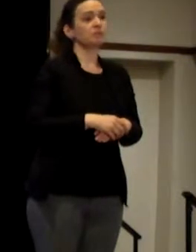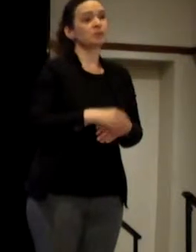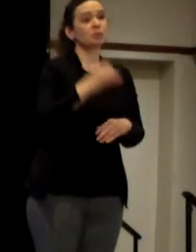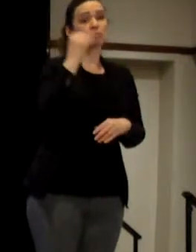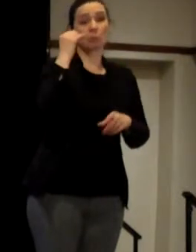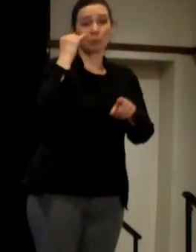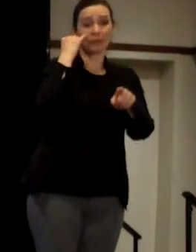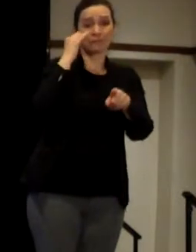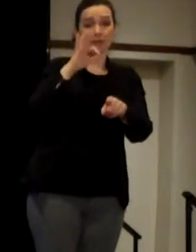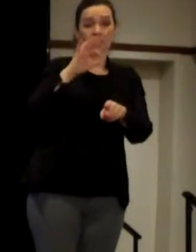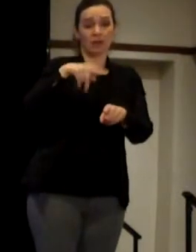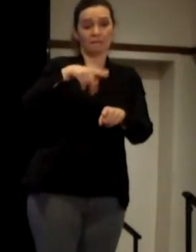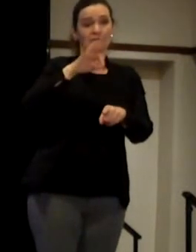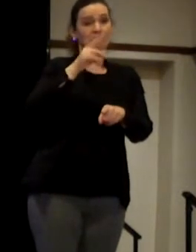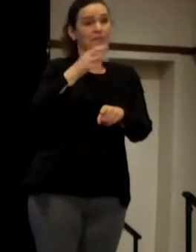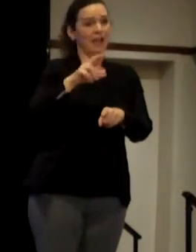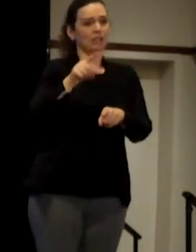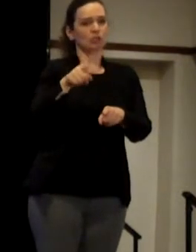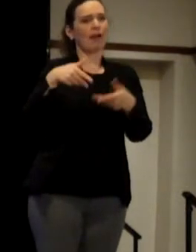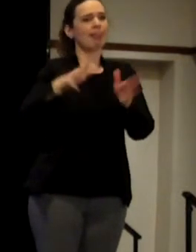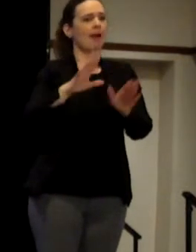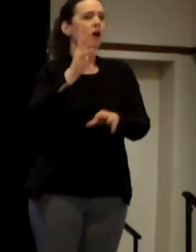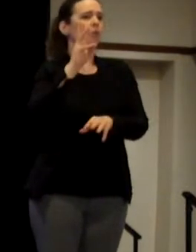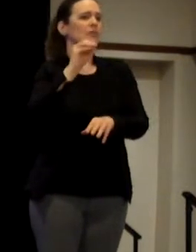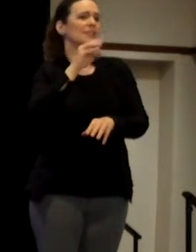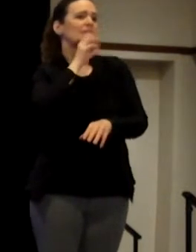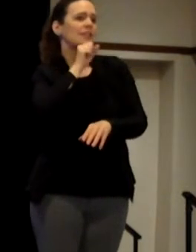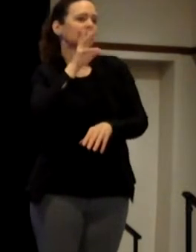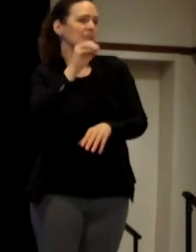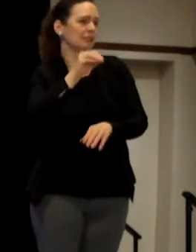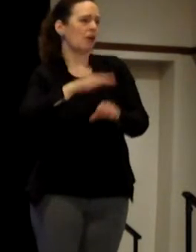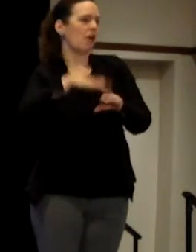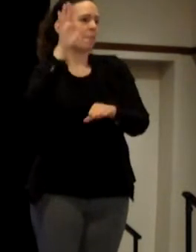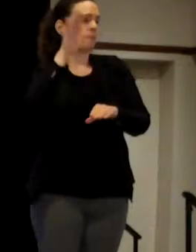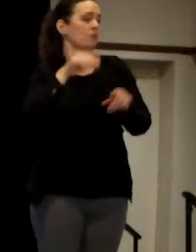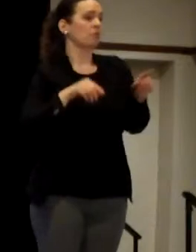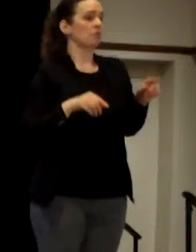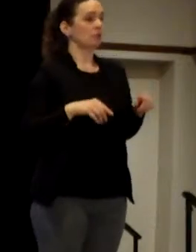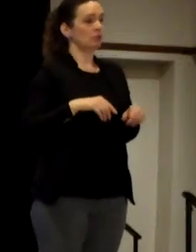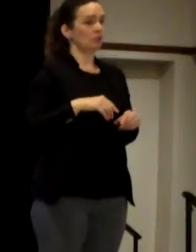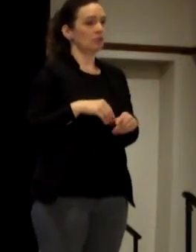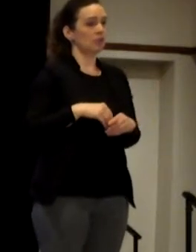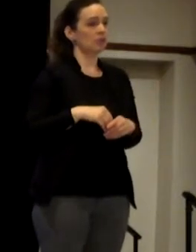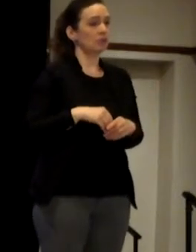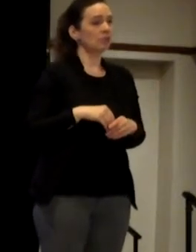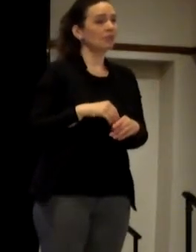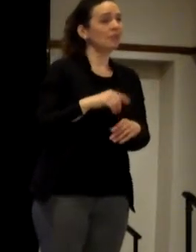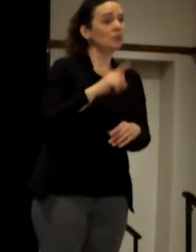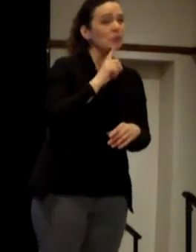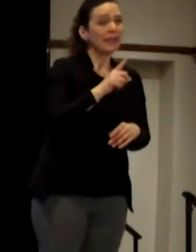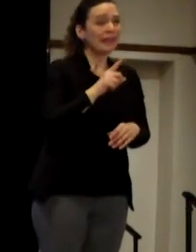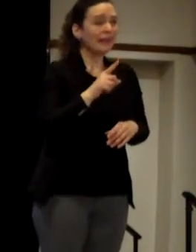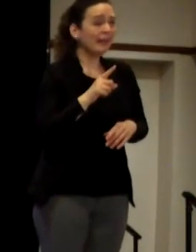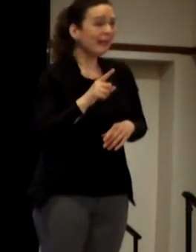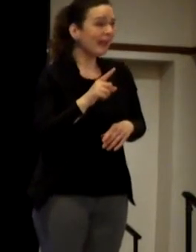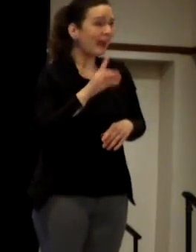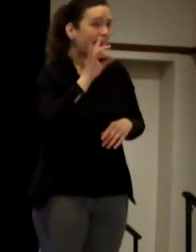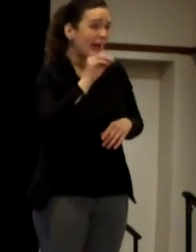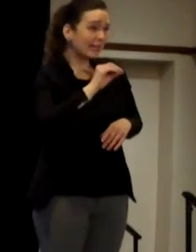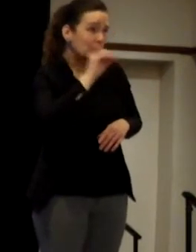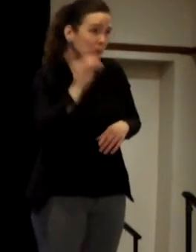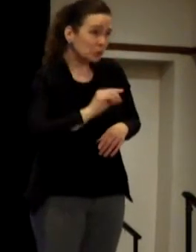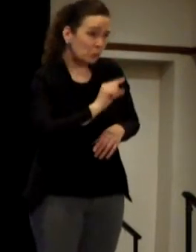But I don't, from the eligibility categories, there's no way 80% qualify. That would be the only way, is the